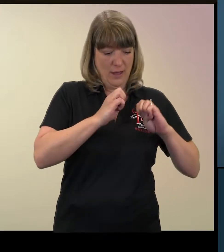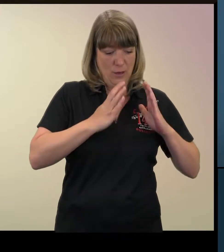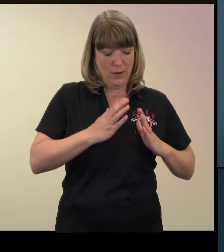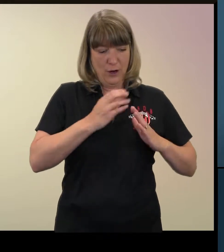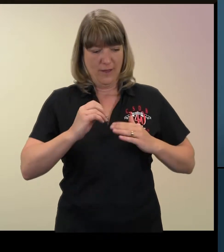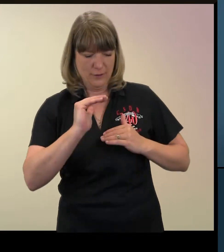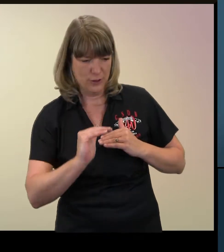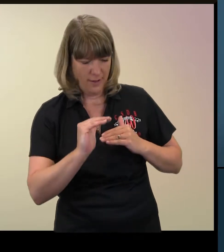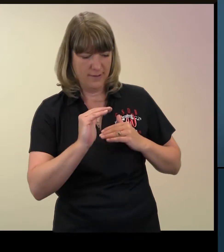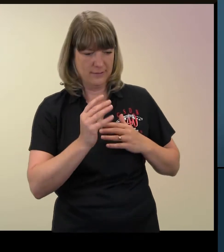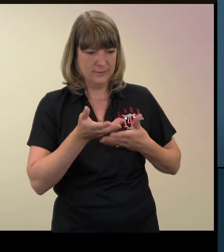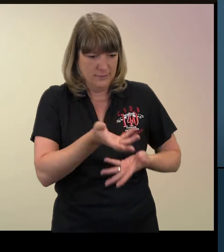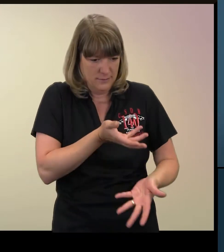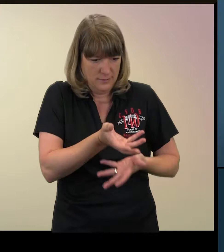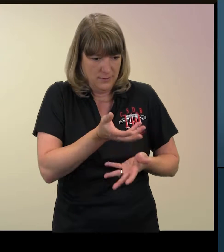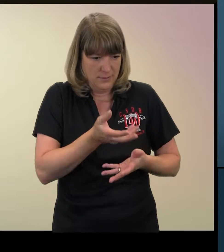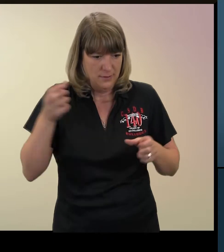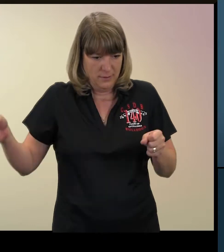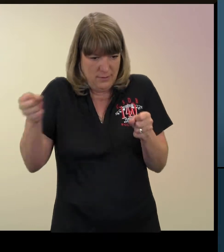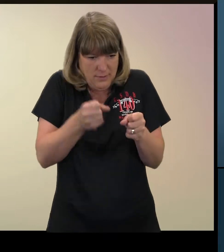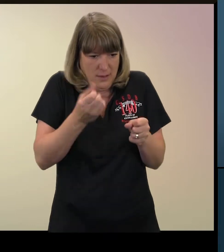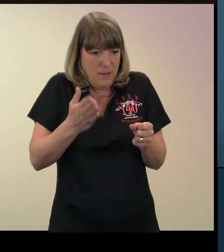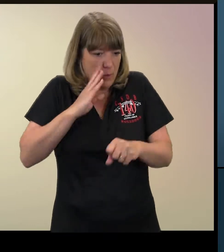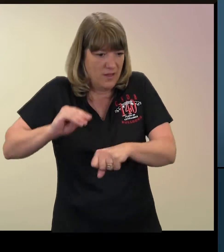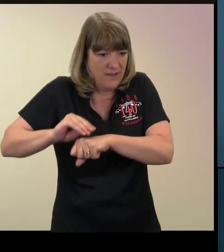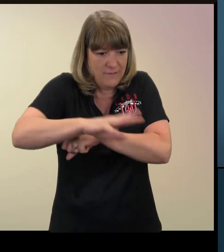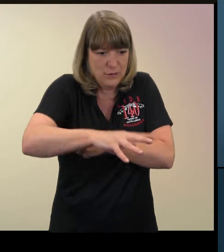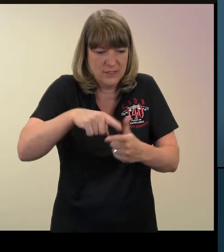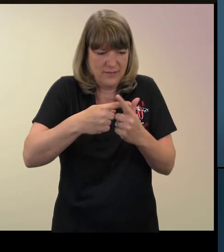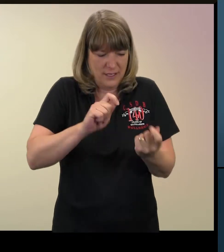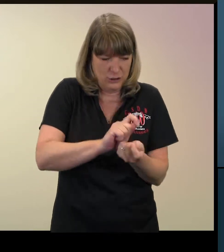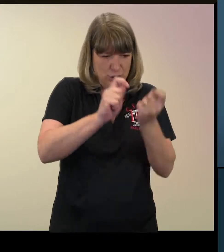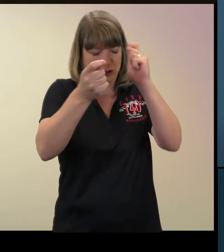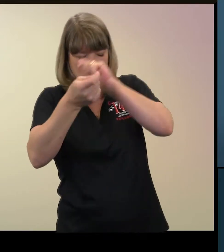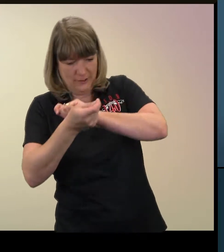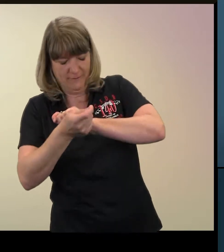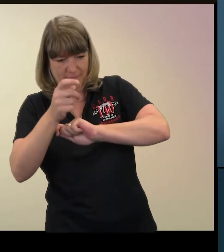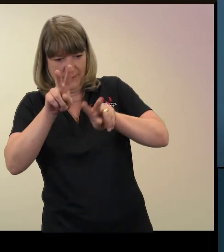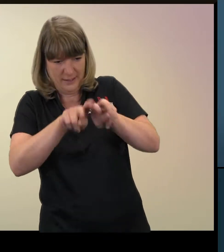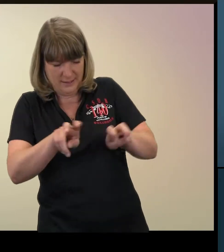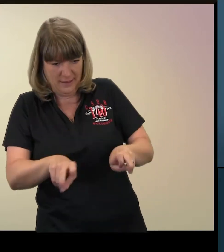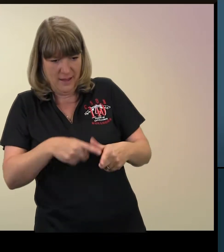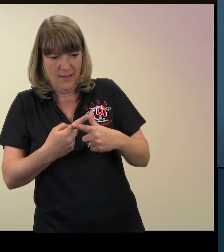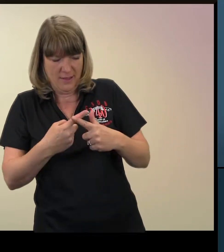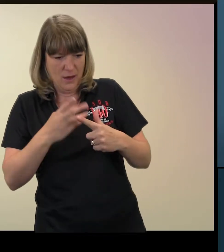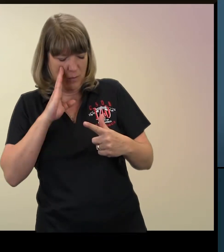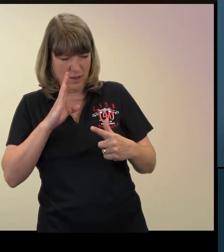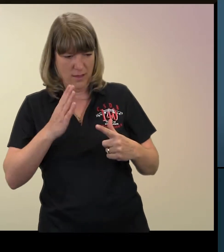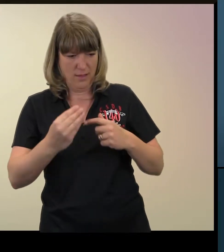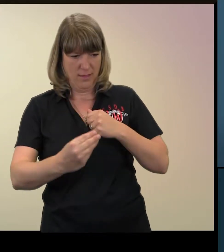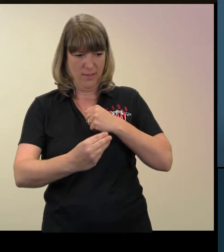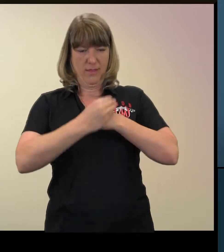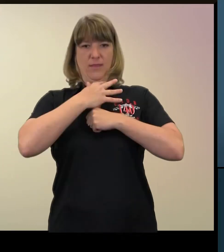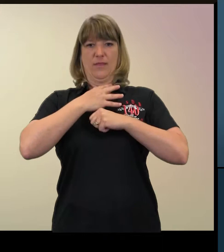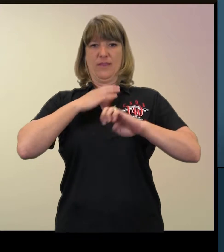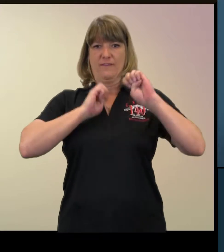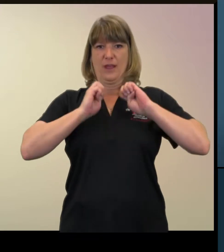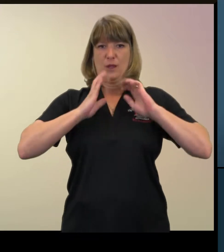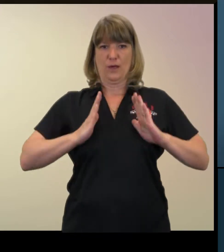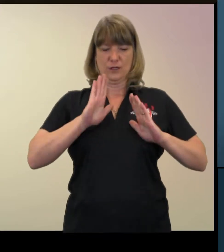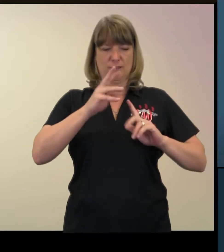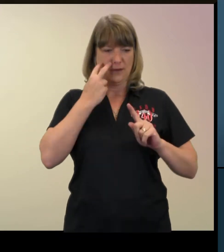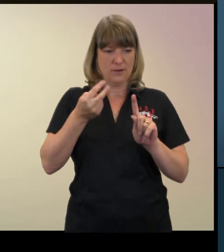child might influence and shift that dyad and therefore influence the evaluator's perspective of the child's